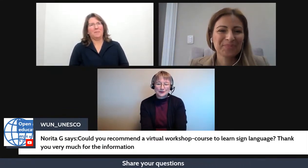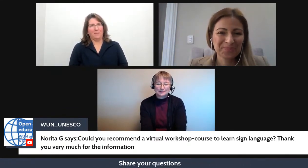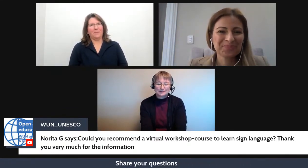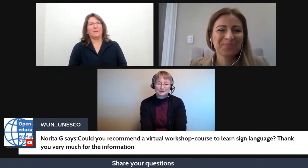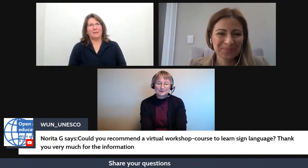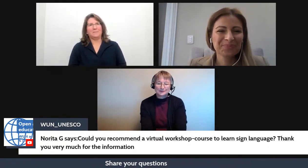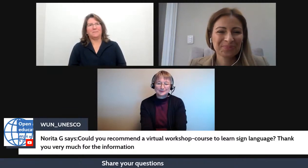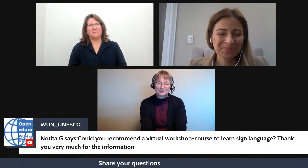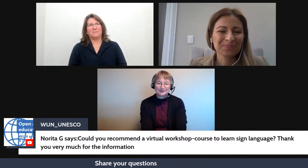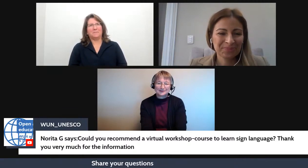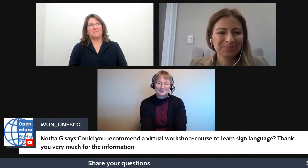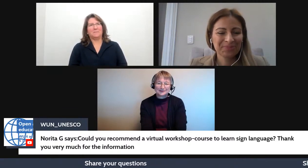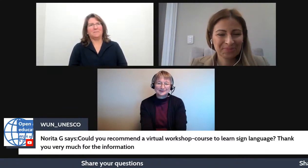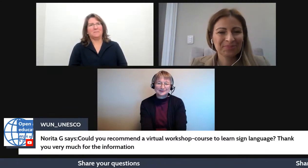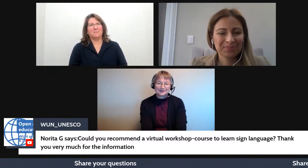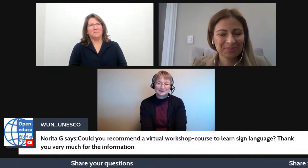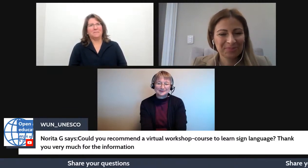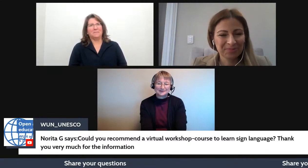one course.